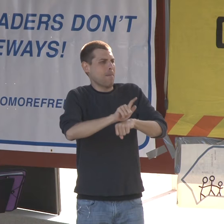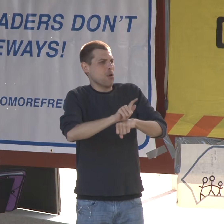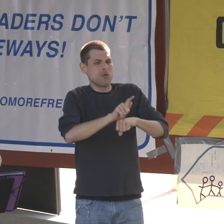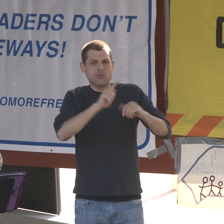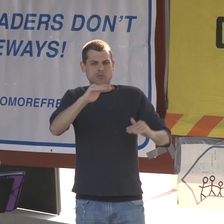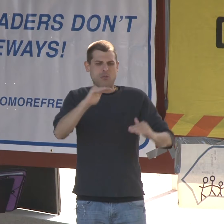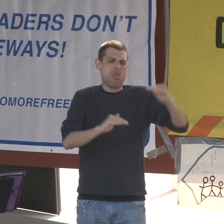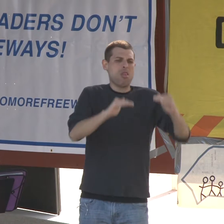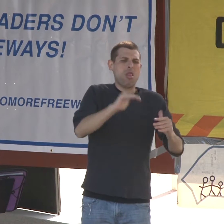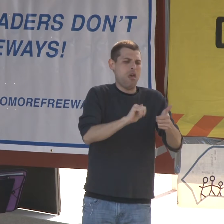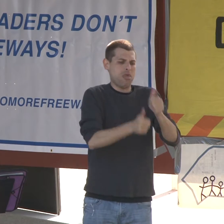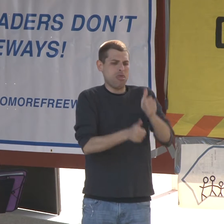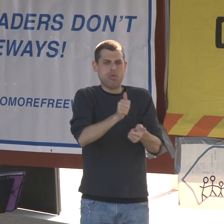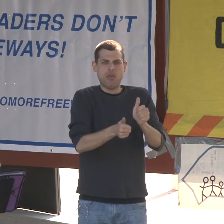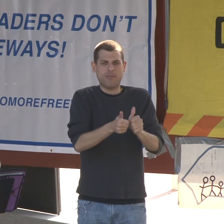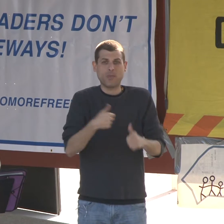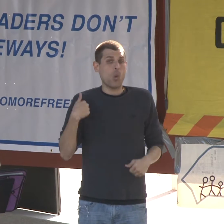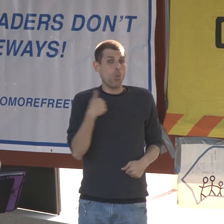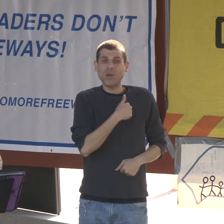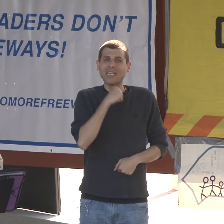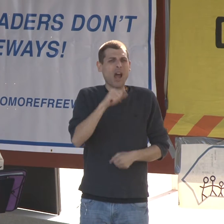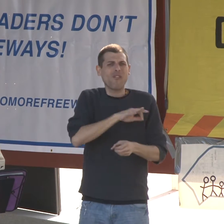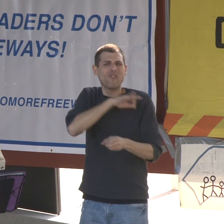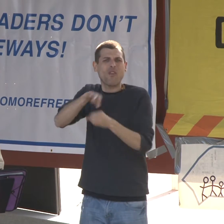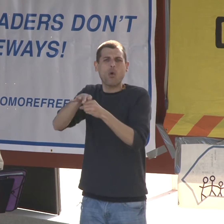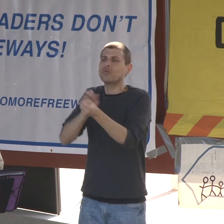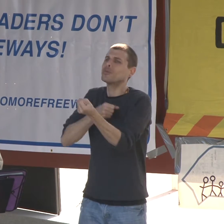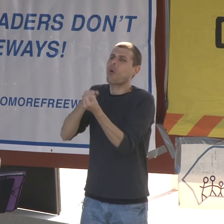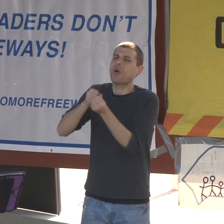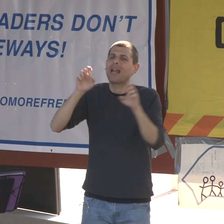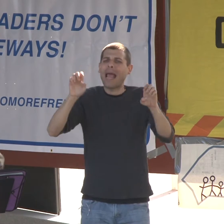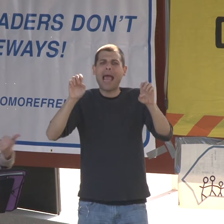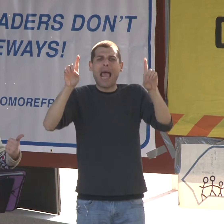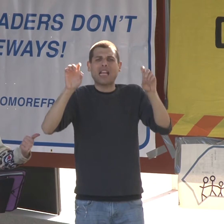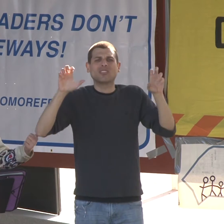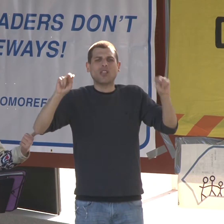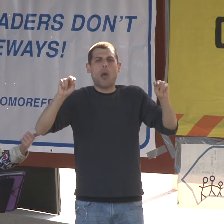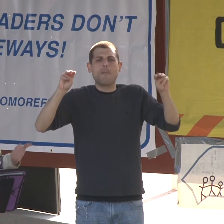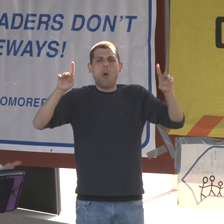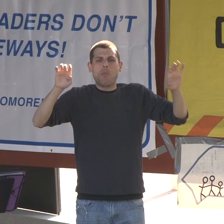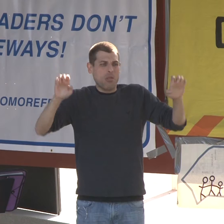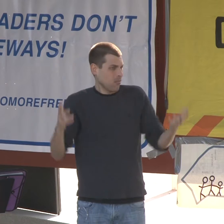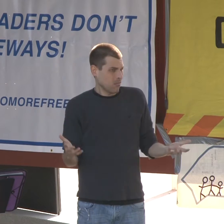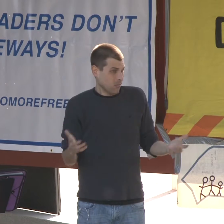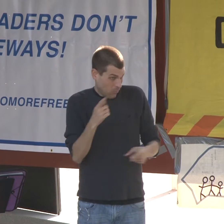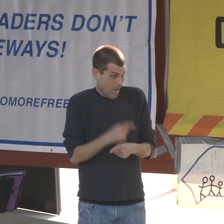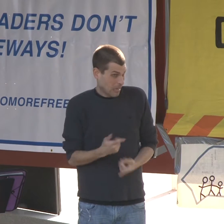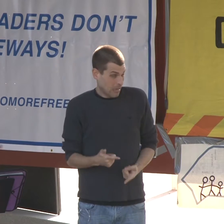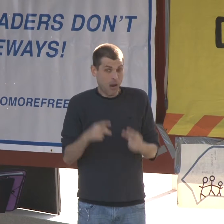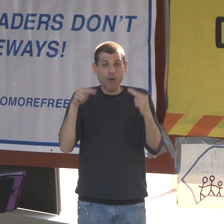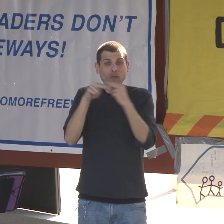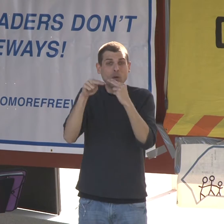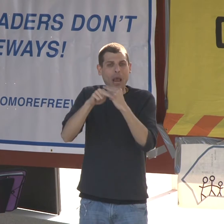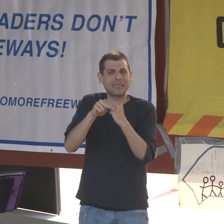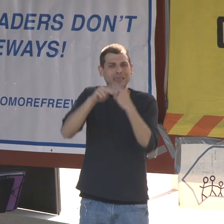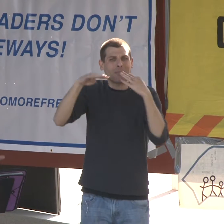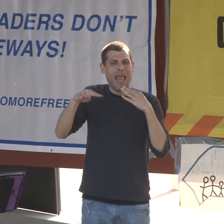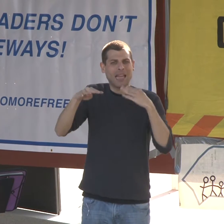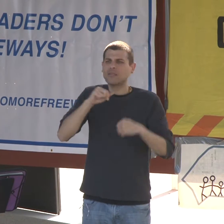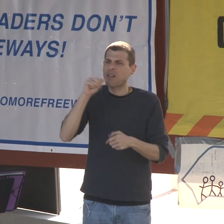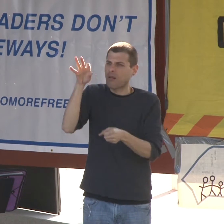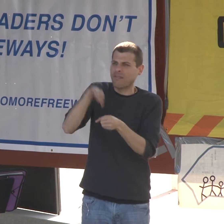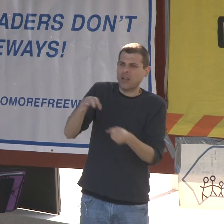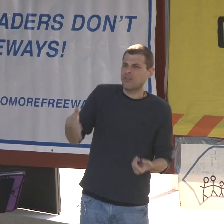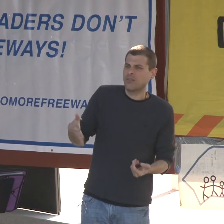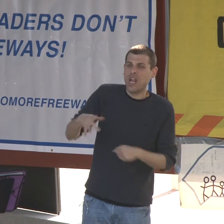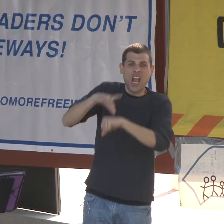But however, we did not vote for ExxonMobil. We did not vote for this freeway expansion. We did not vote for climate